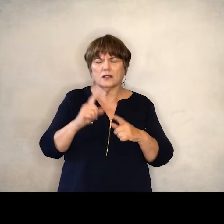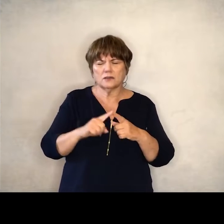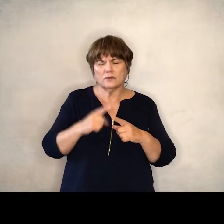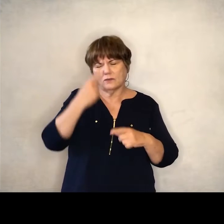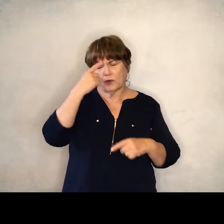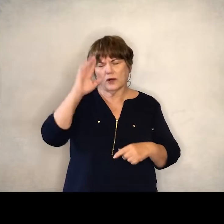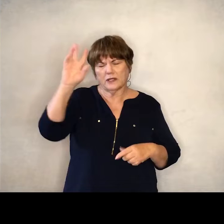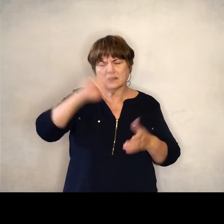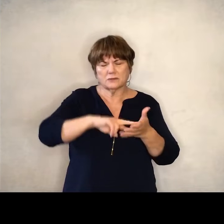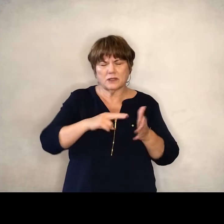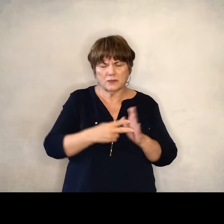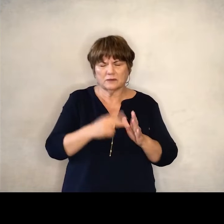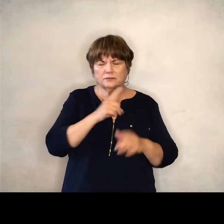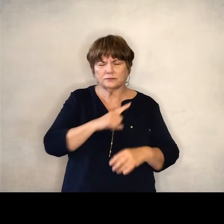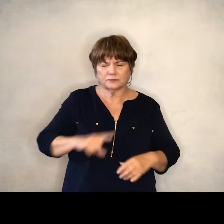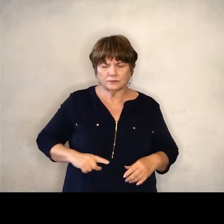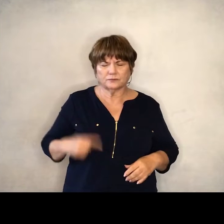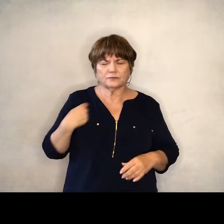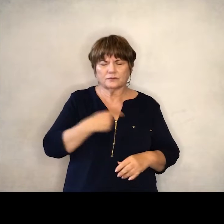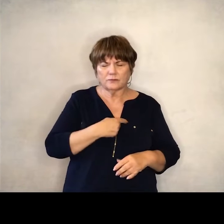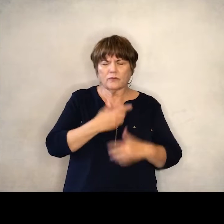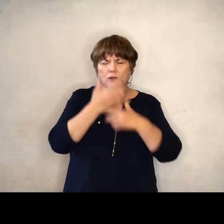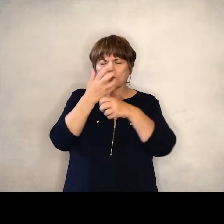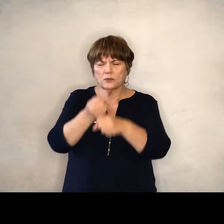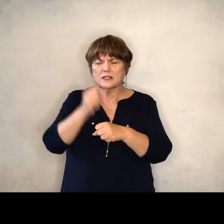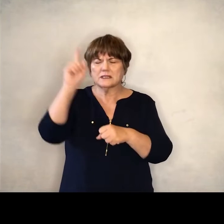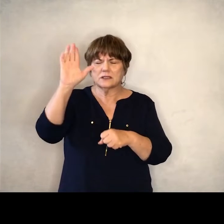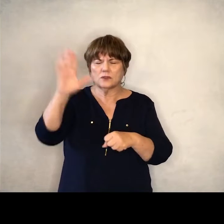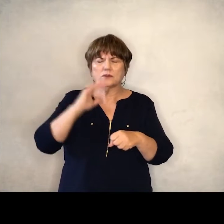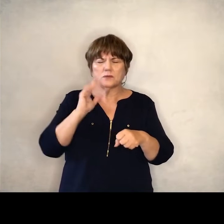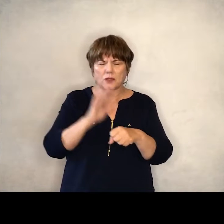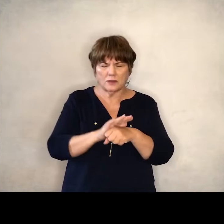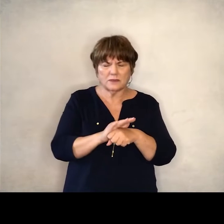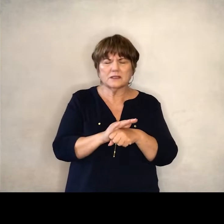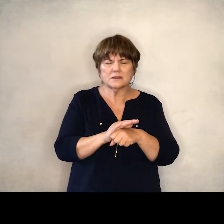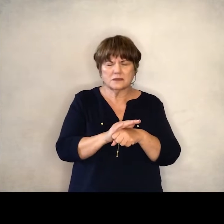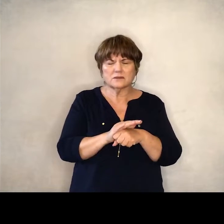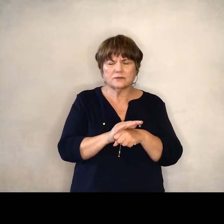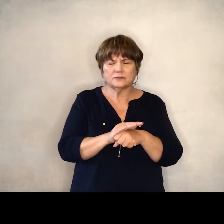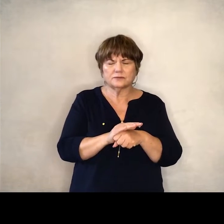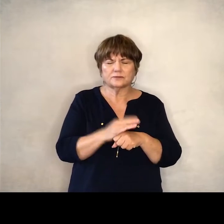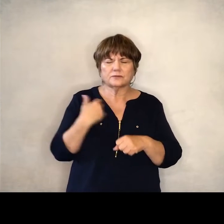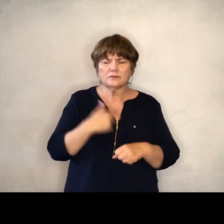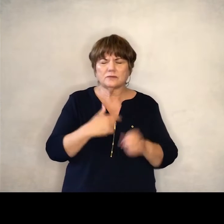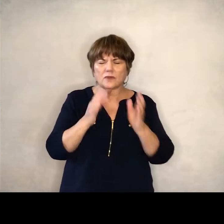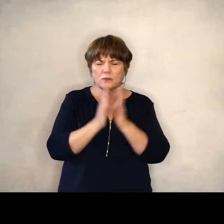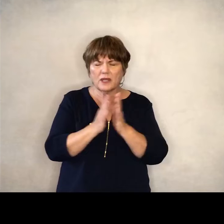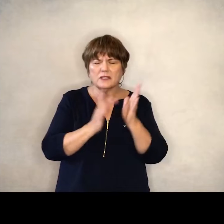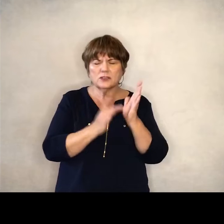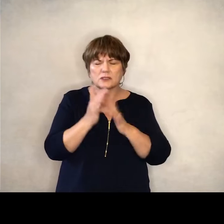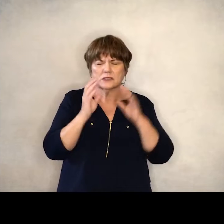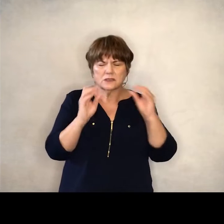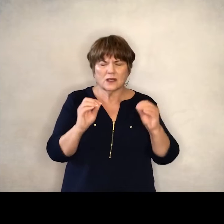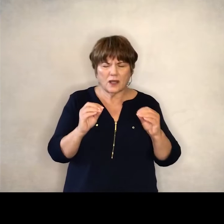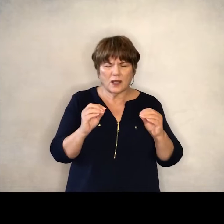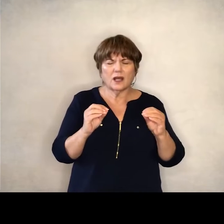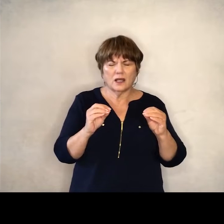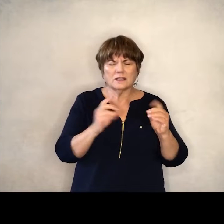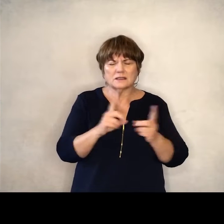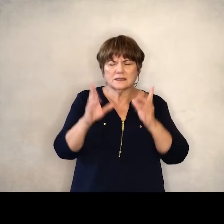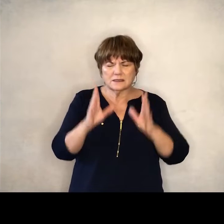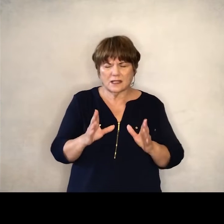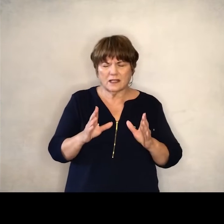And Lord, we rest in that promise. And we pray the prayer that Jesus taught his disciples to pray,